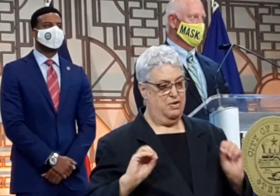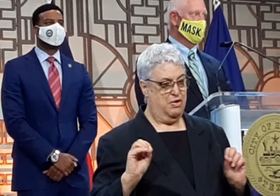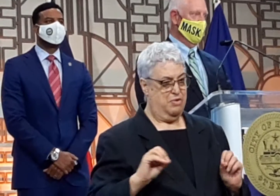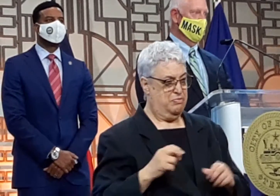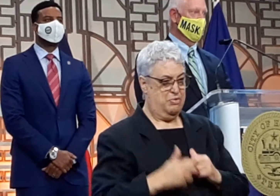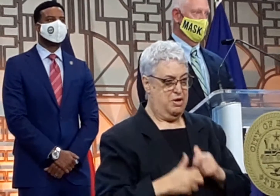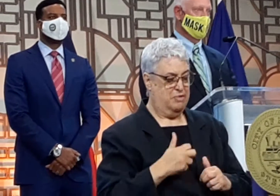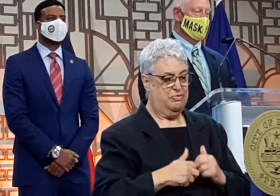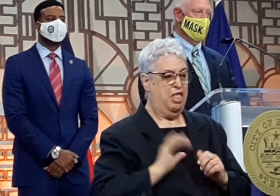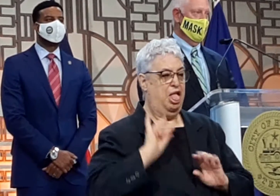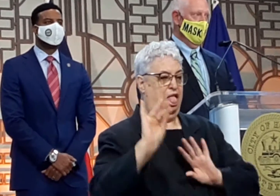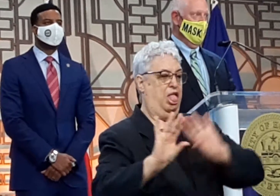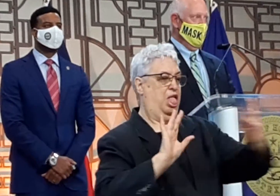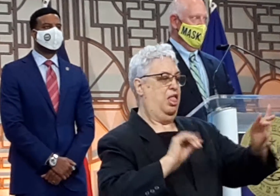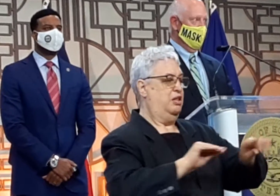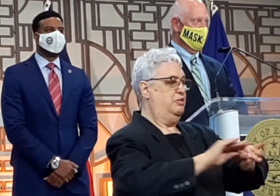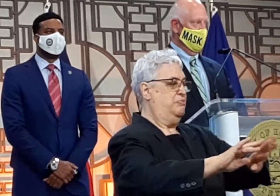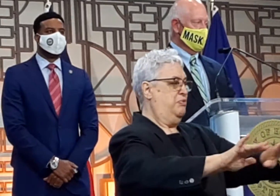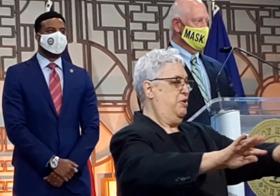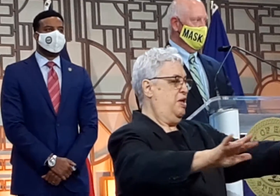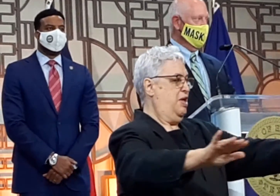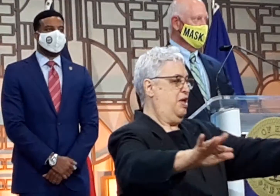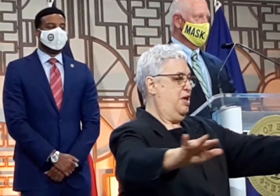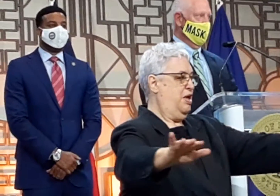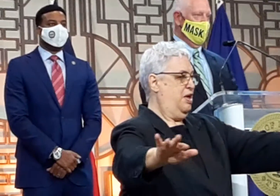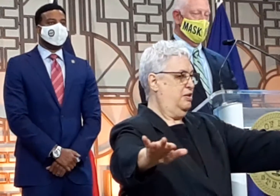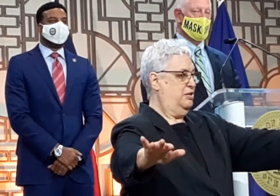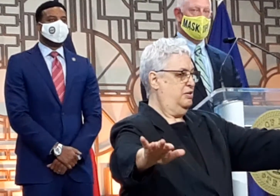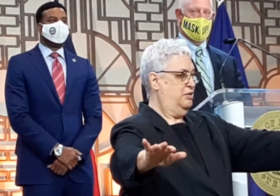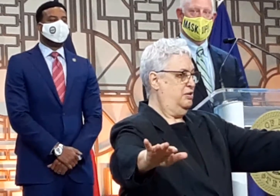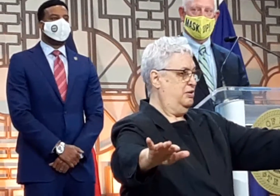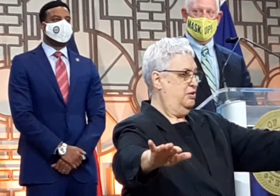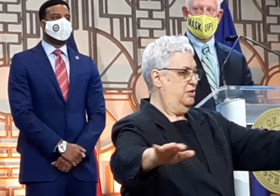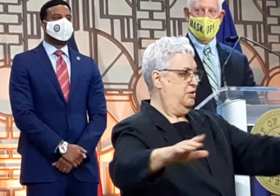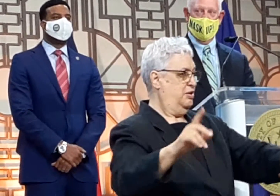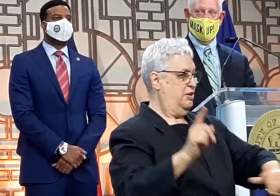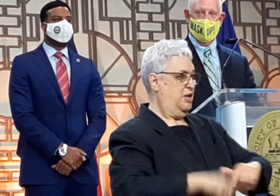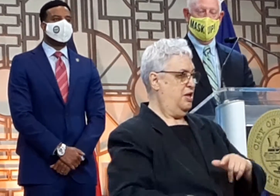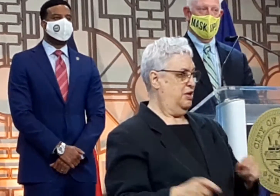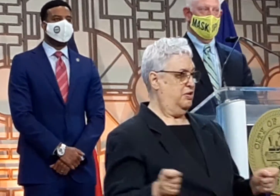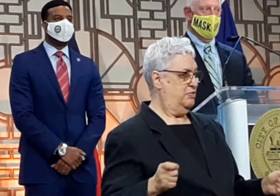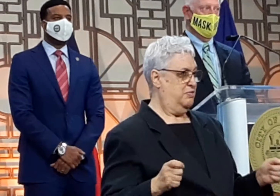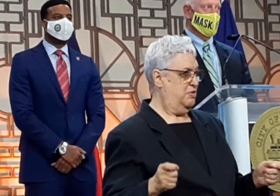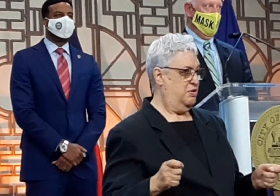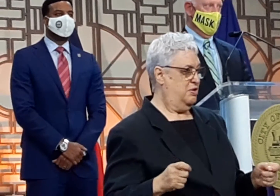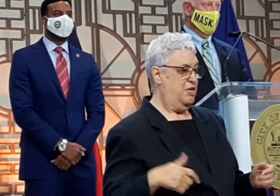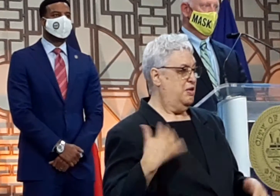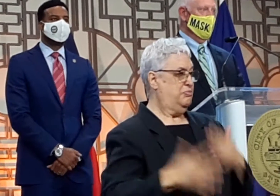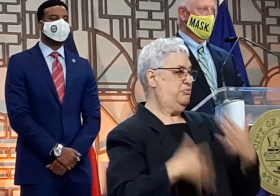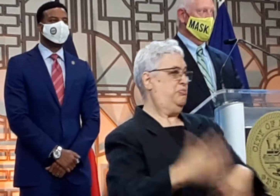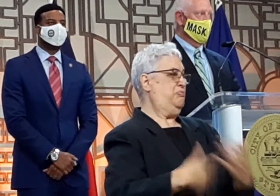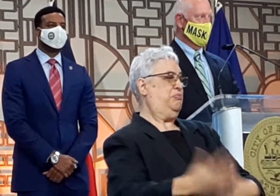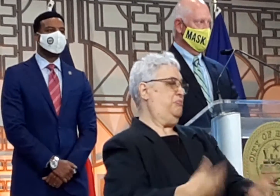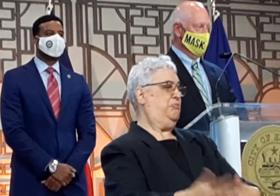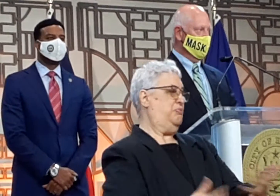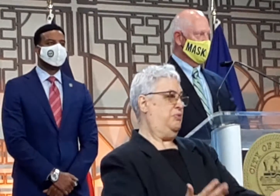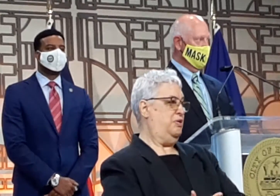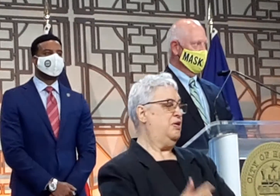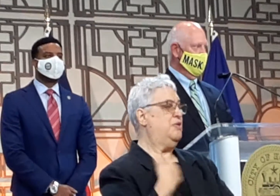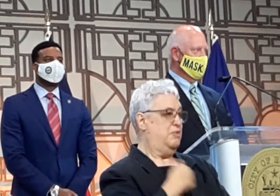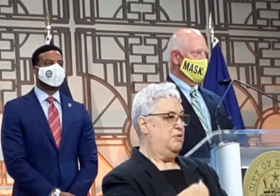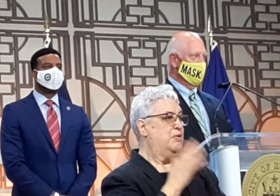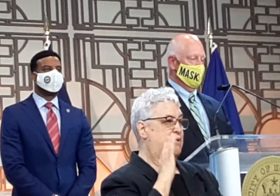no symptoms spreading the virus. And if the virus continues to spread uncontrolled like it is now, we will rapidly